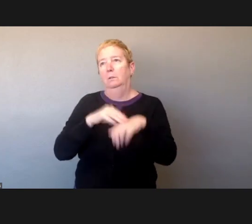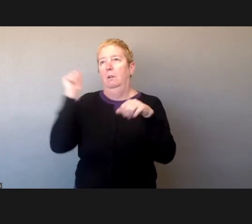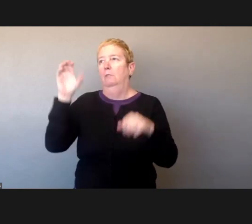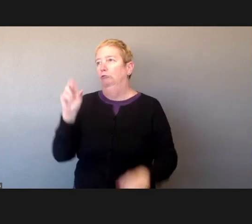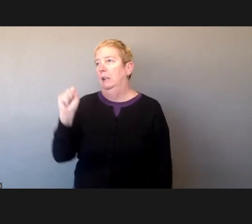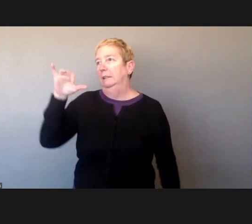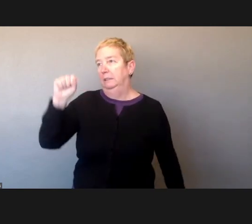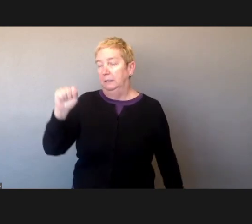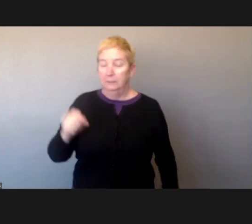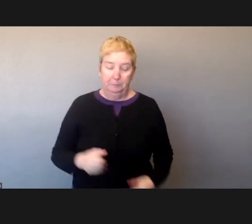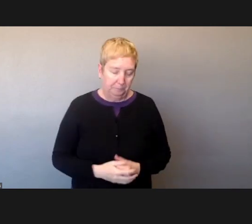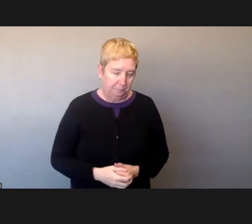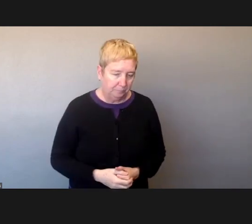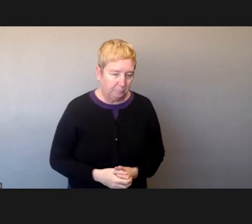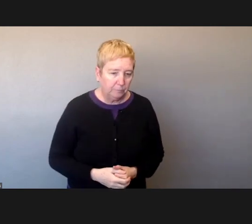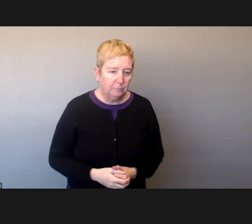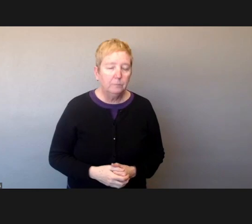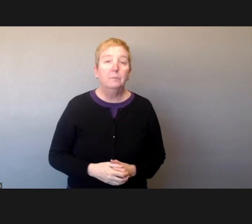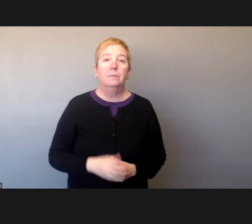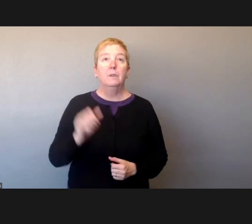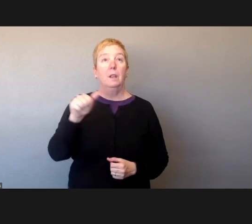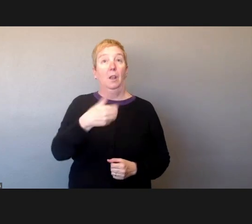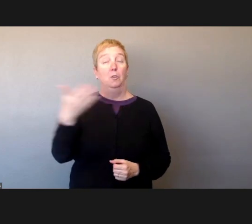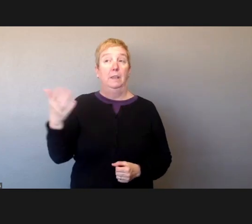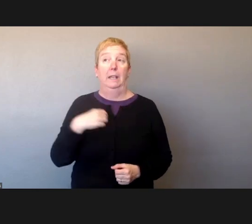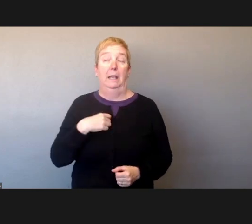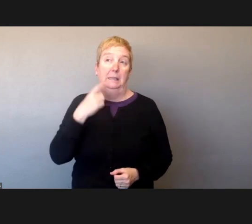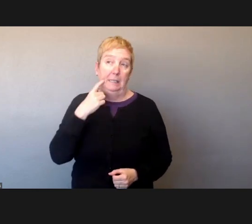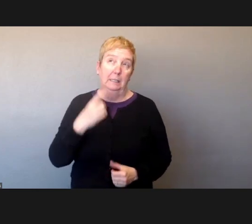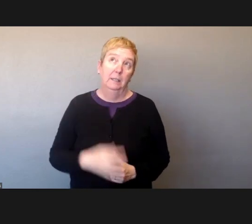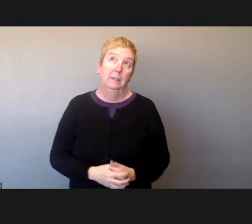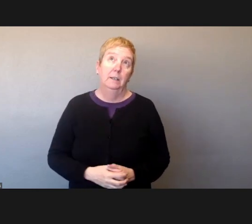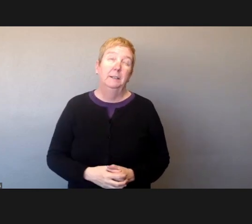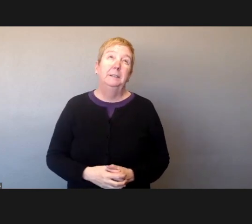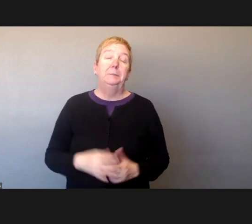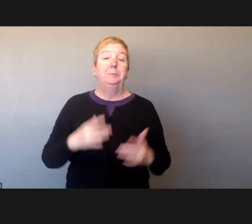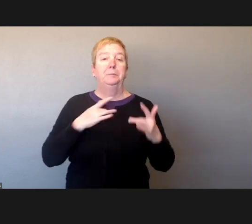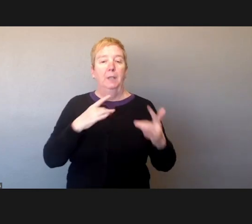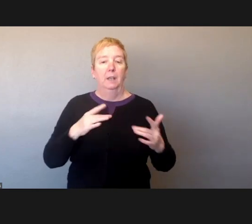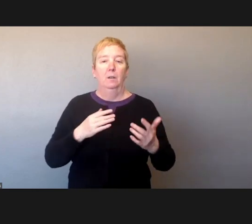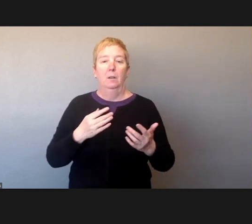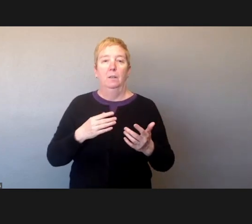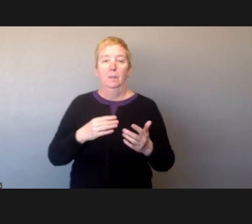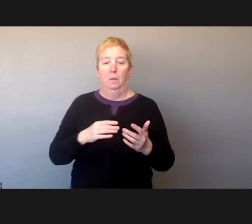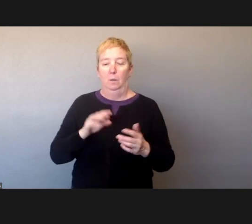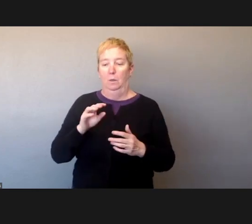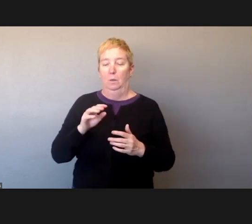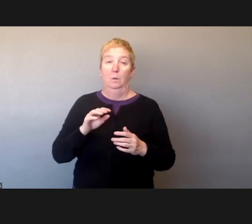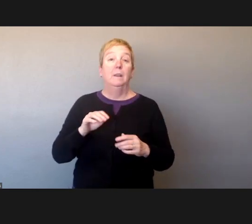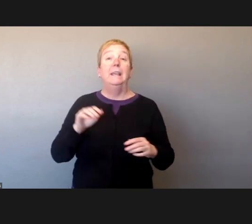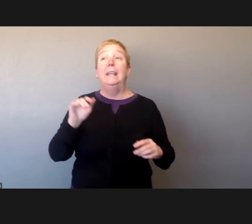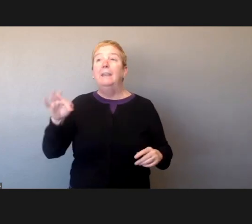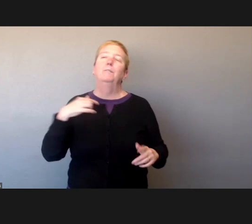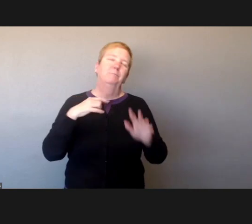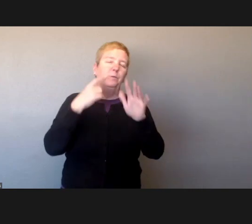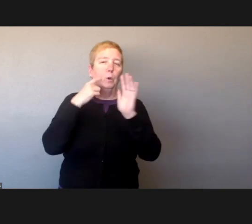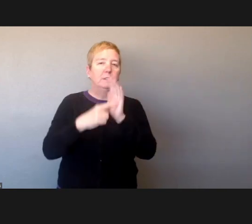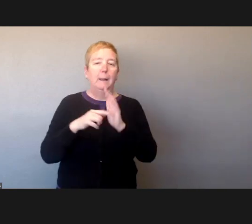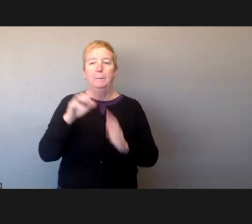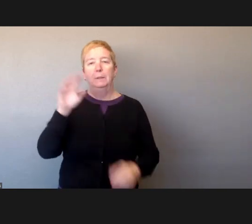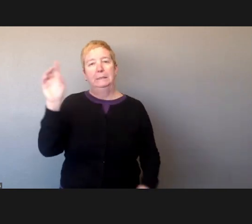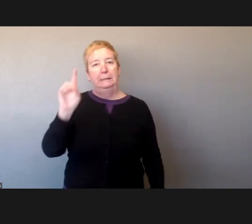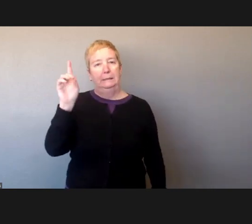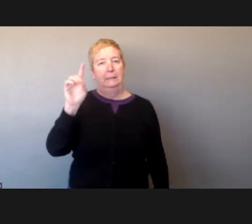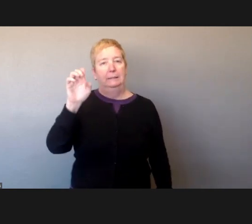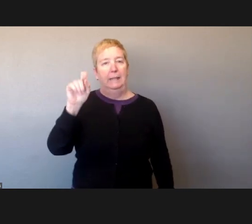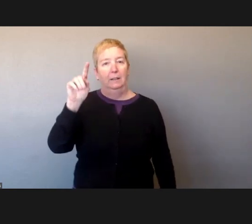that happens that would be informative is oftentimes we see these waves elsewhere in the world with Delta. I was talking